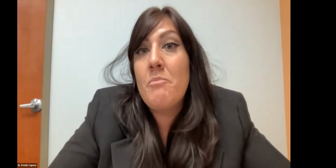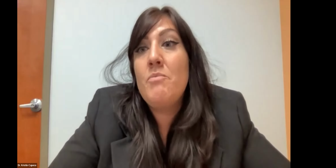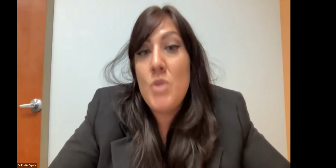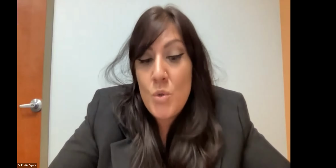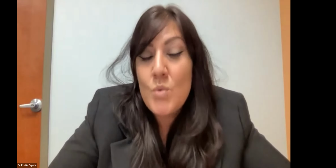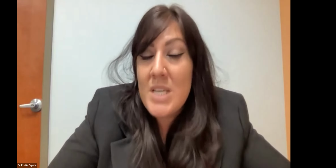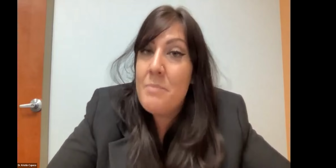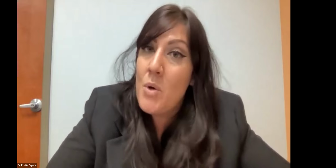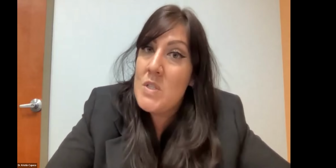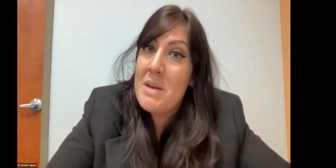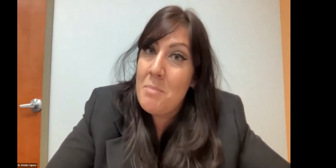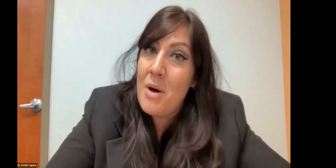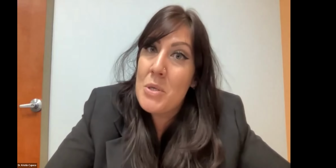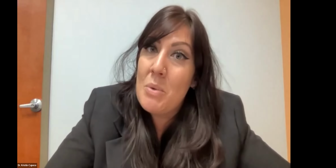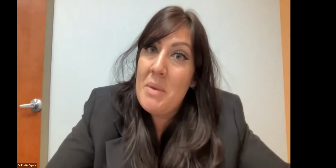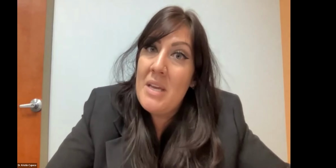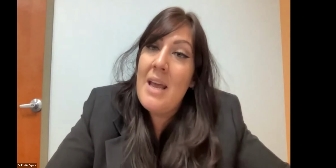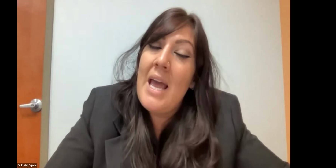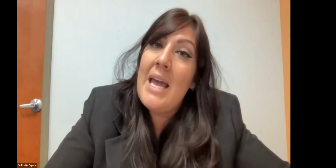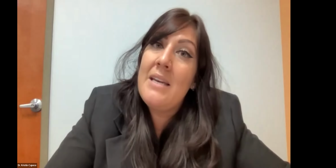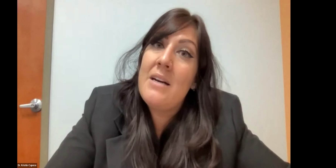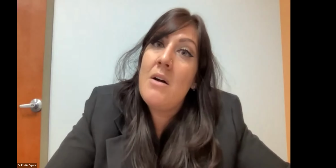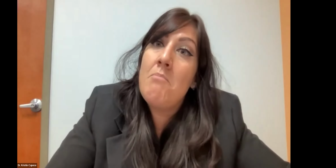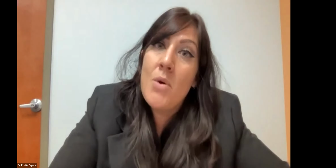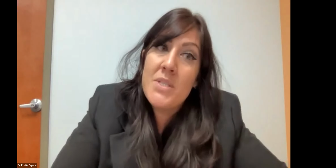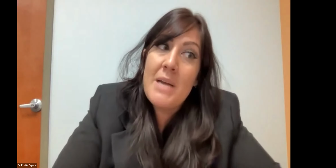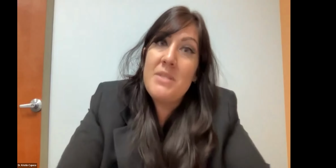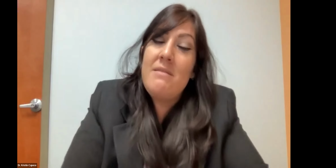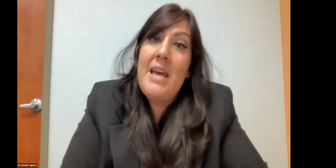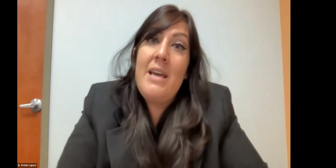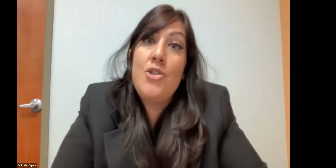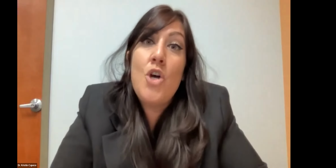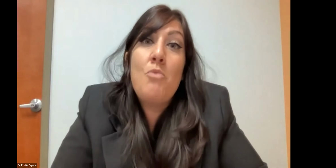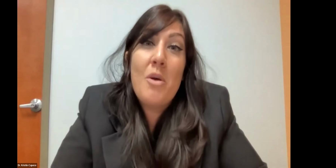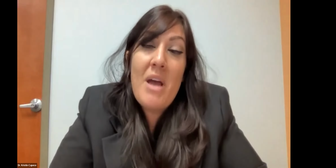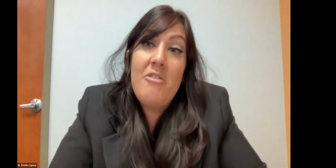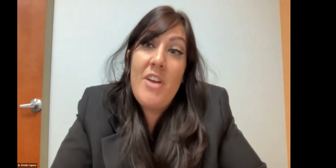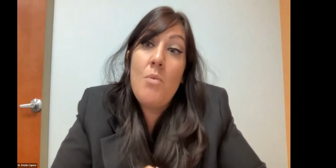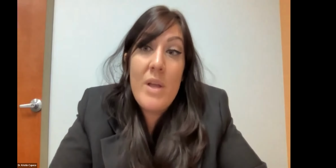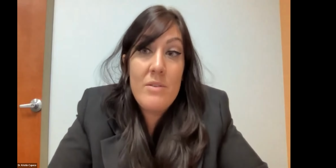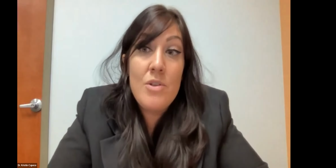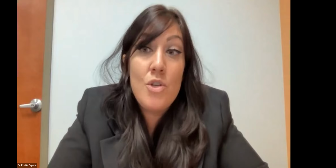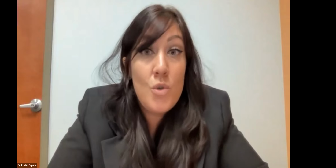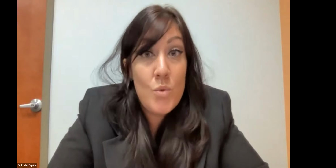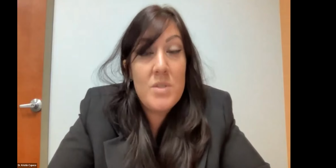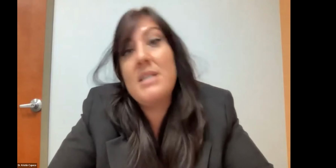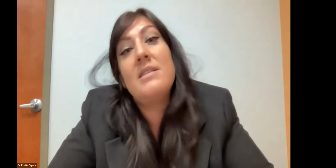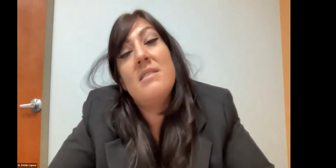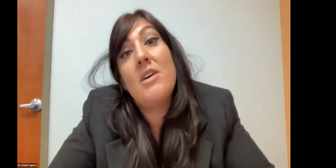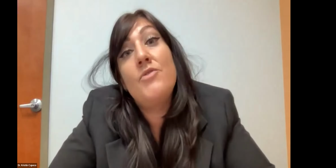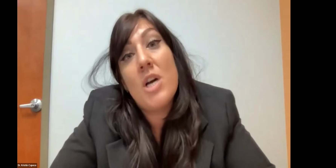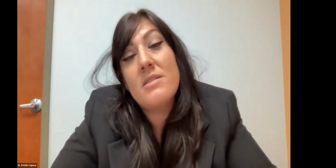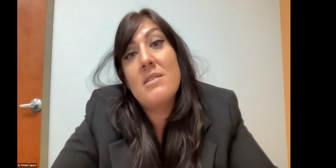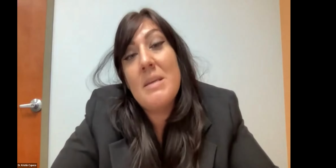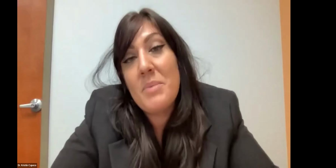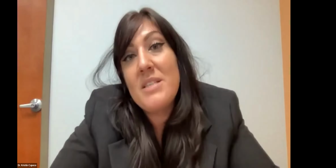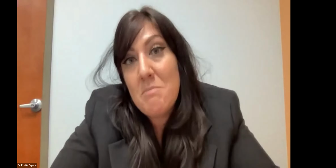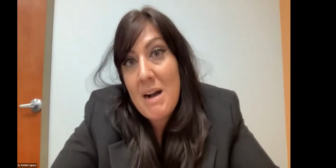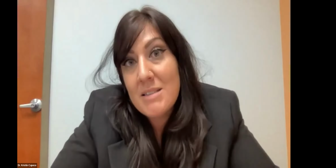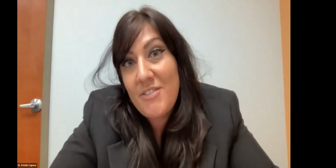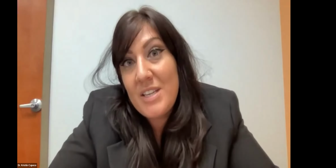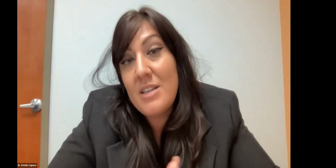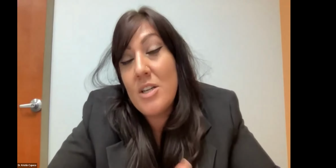are used in postmenopausal women, and most times they show more benefit when used instead of just